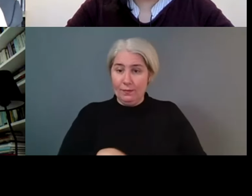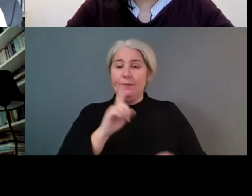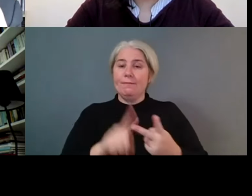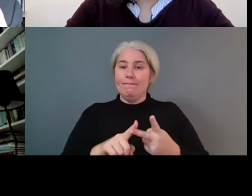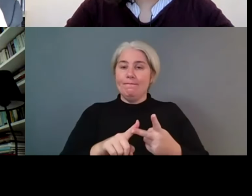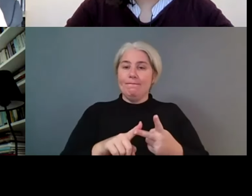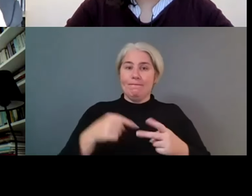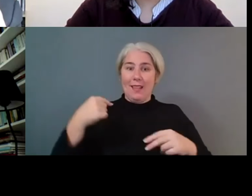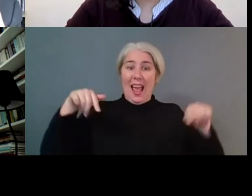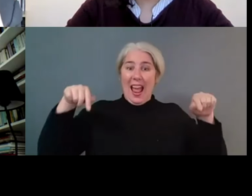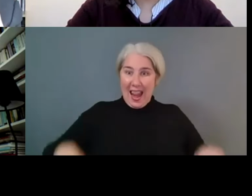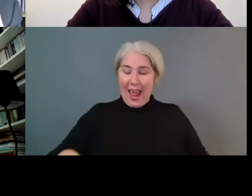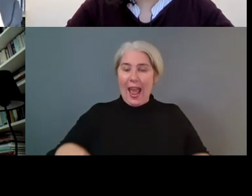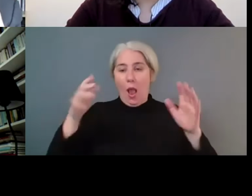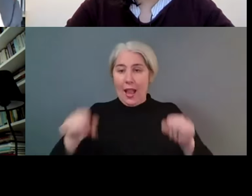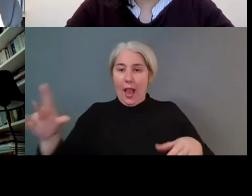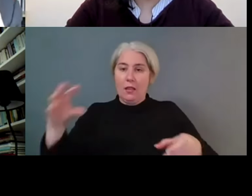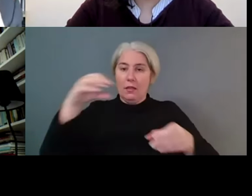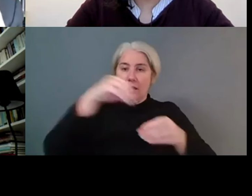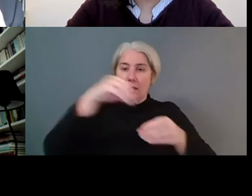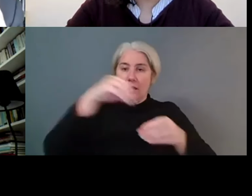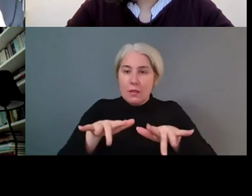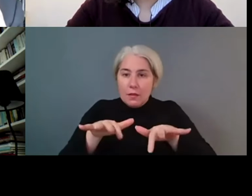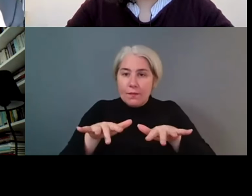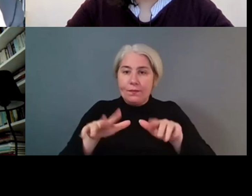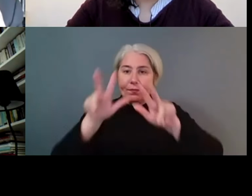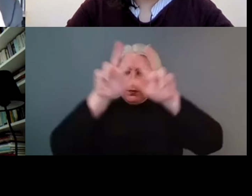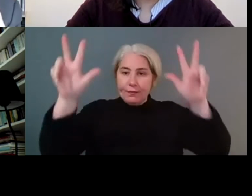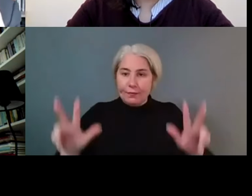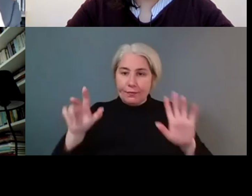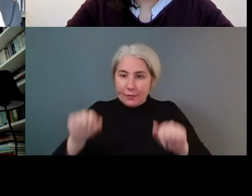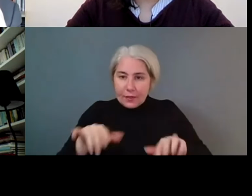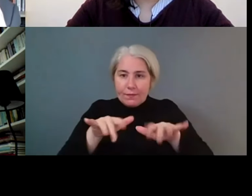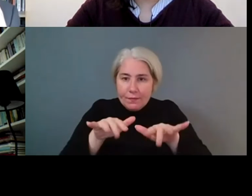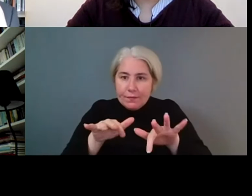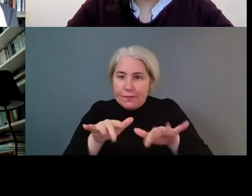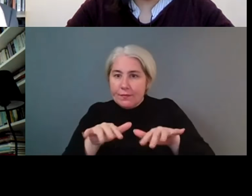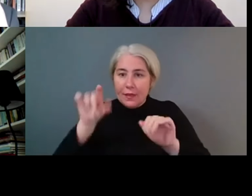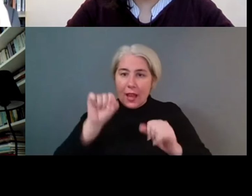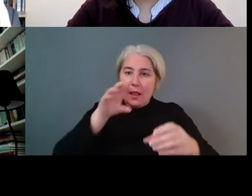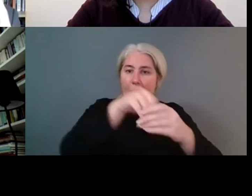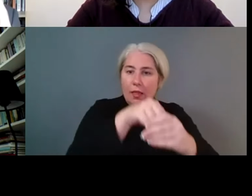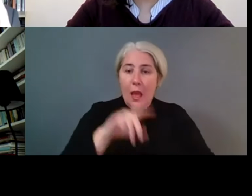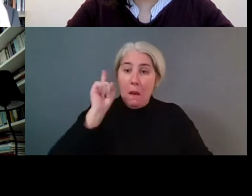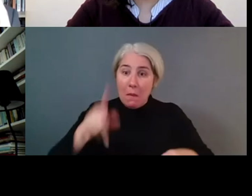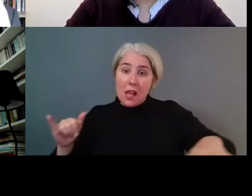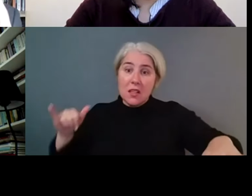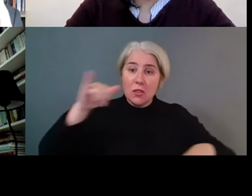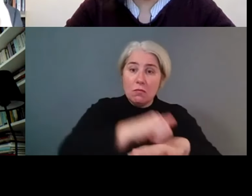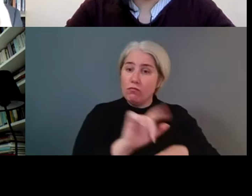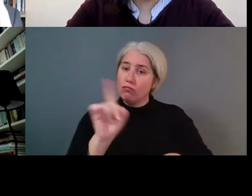Original consultations that are taking place online, so it's a chance to take part in